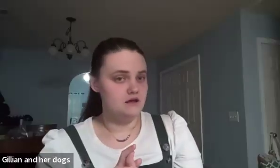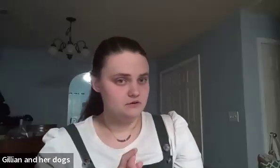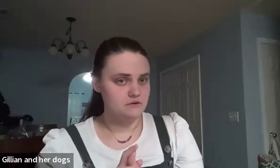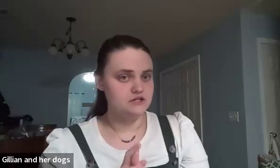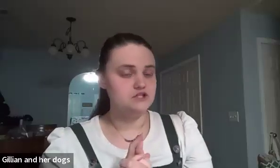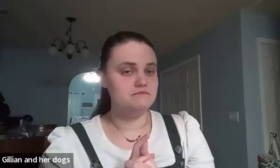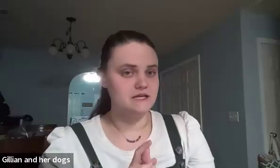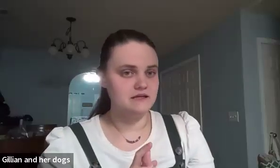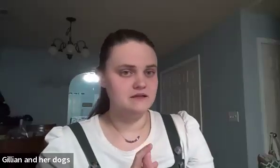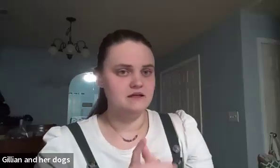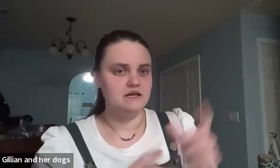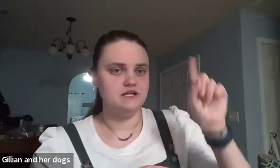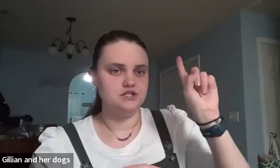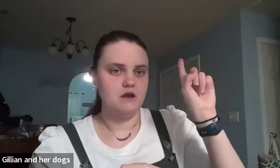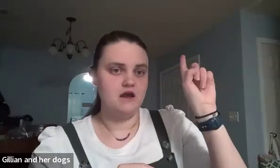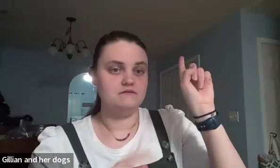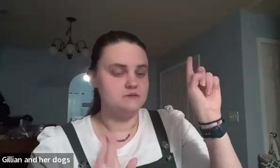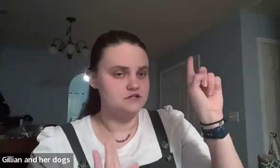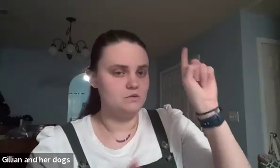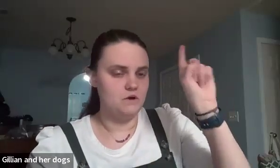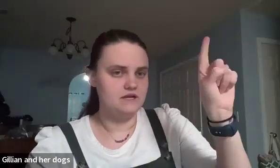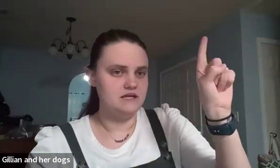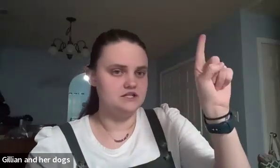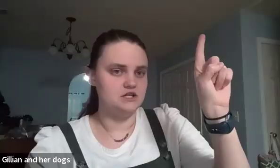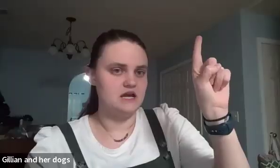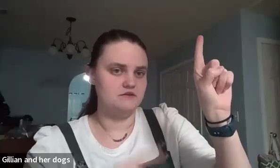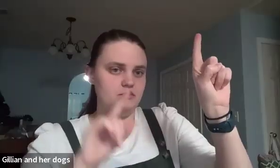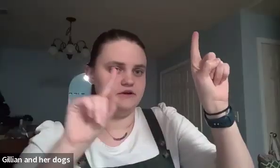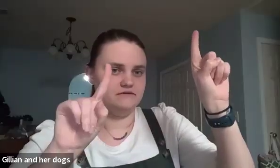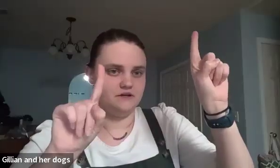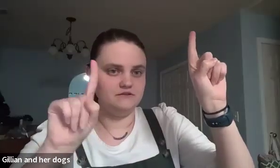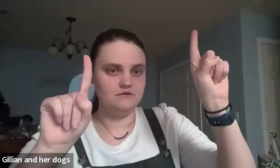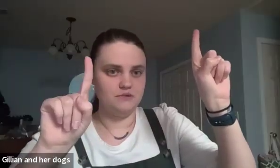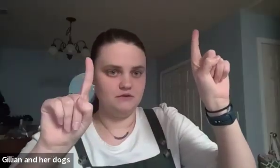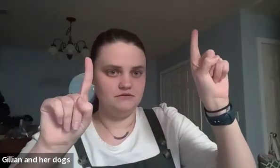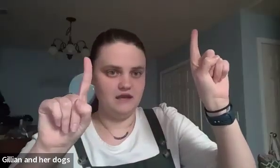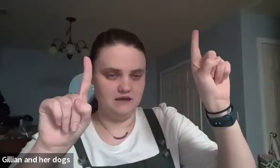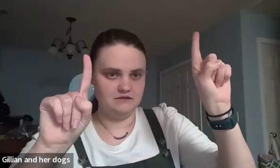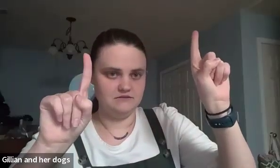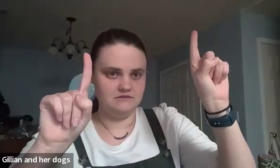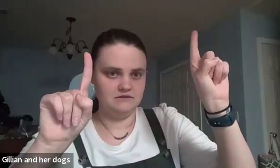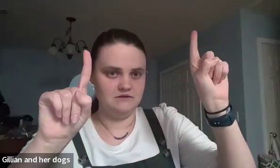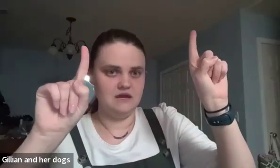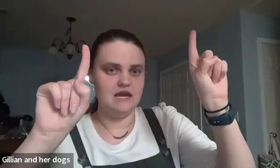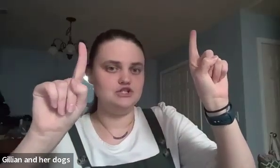Another way you can do minute is you have, especially for 1 minute, is you're going to have your pointer fingers for both hands, and